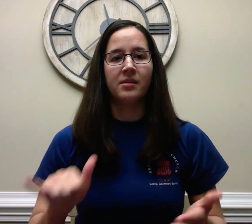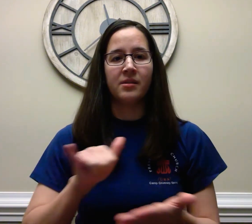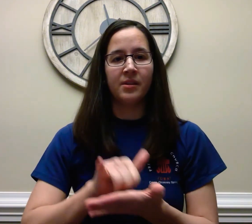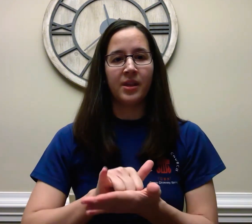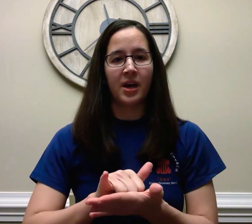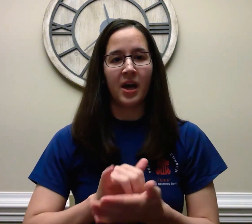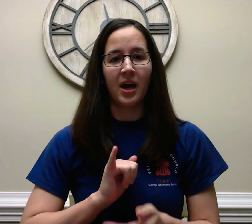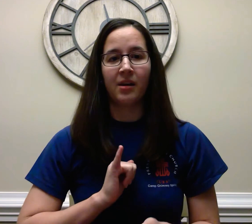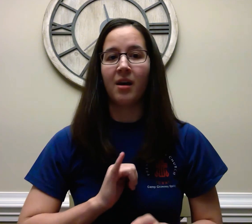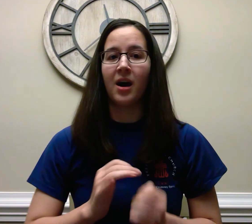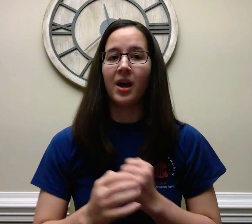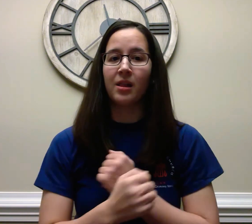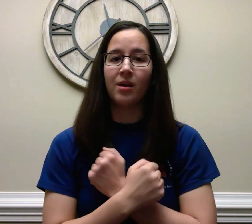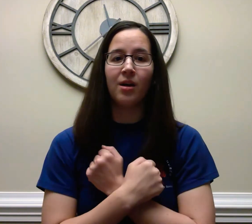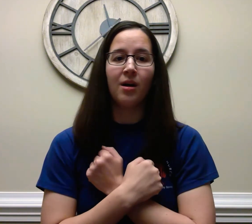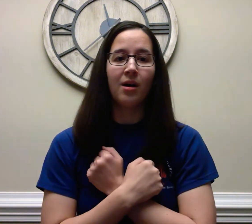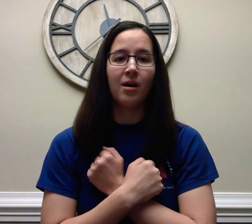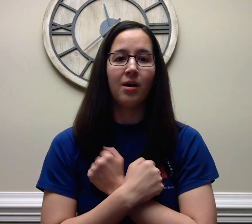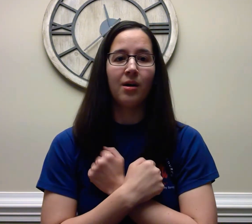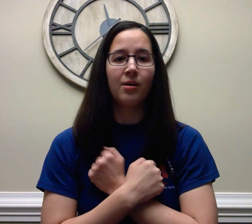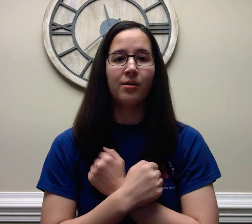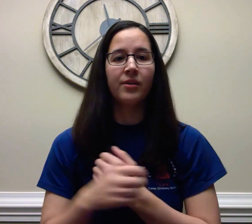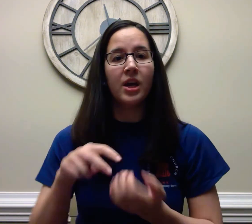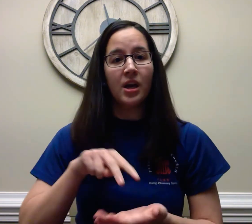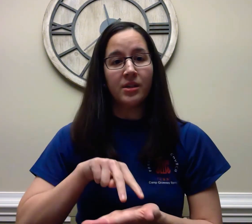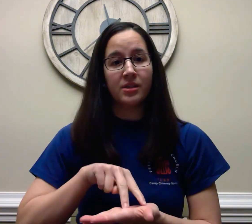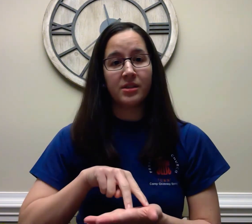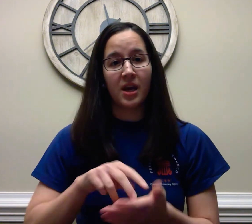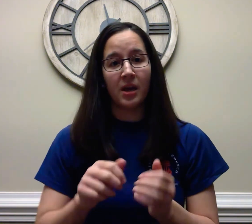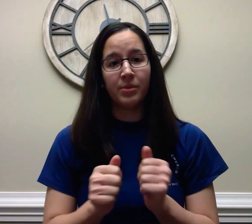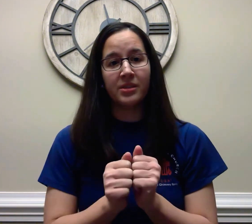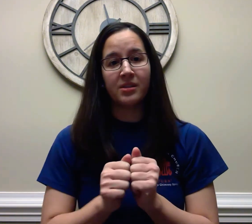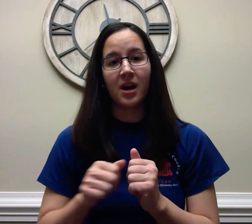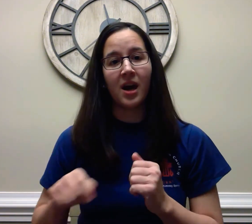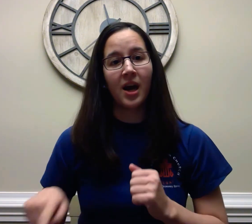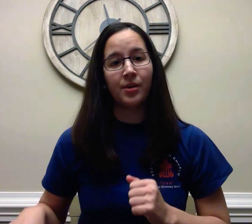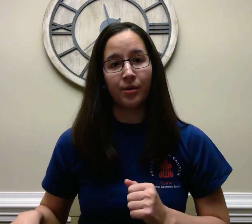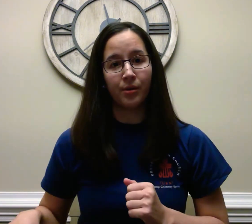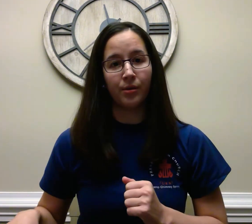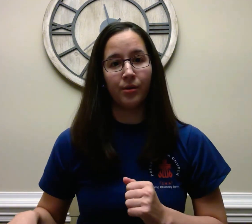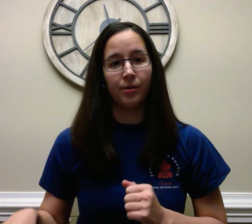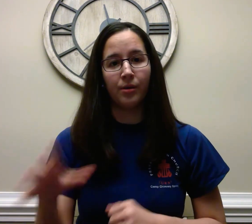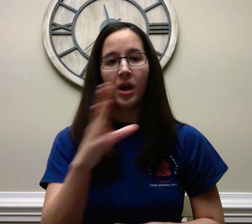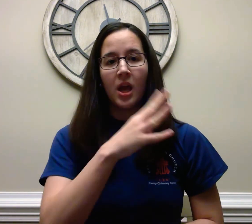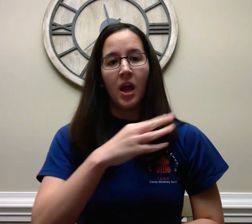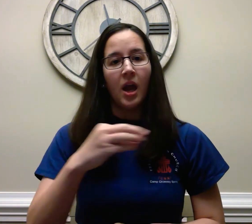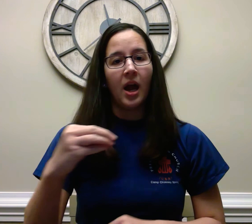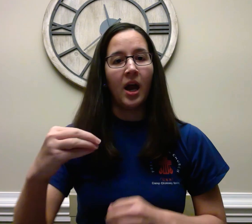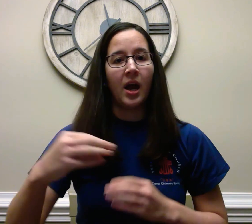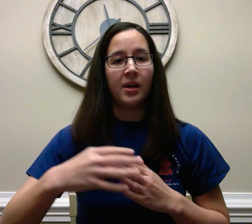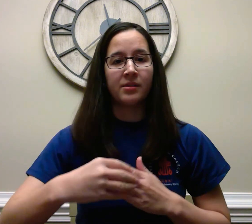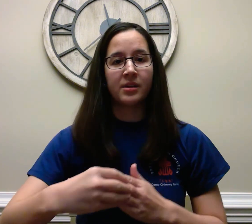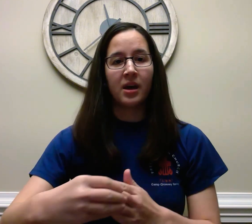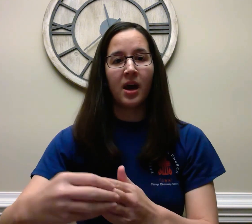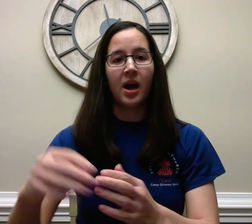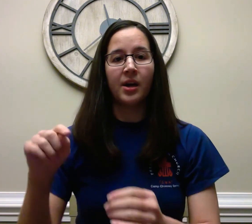land that I love. Stand beside her and guide